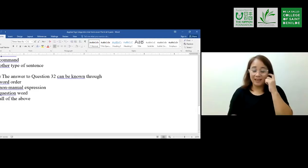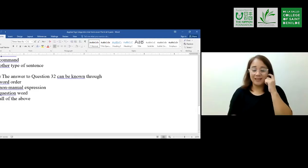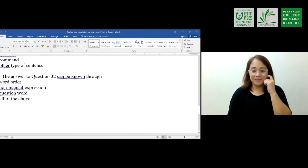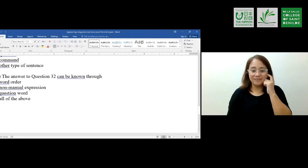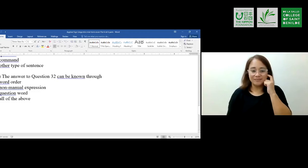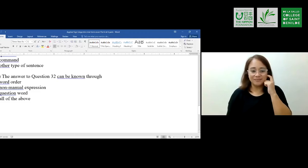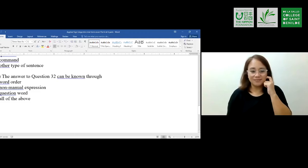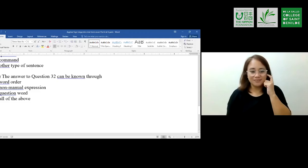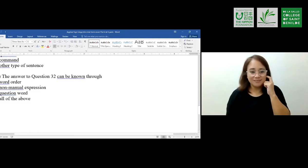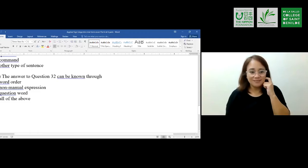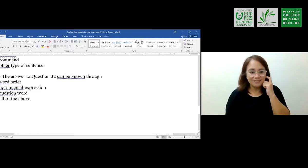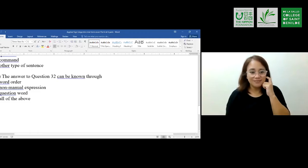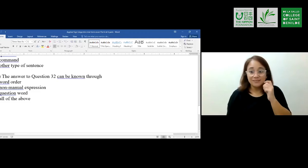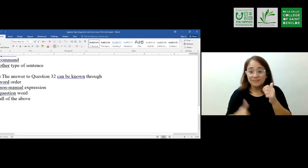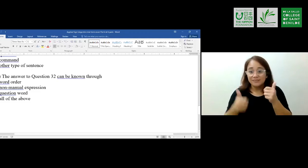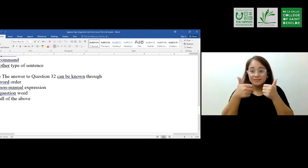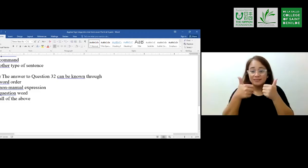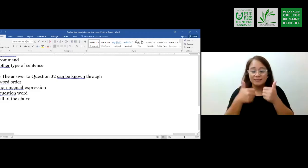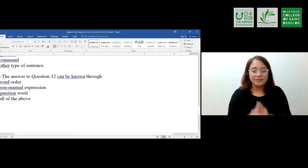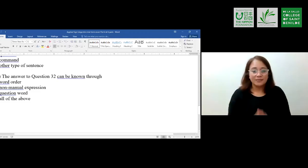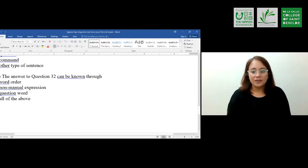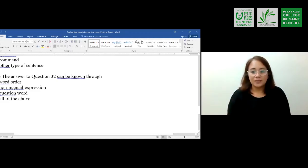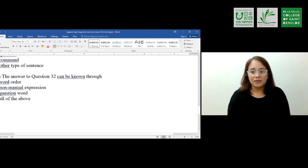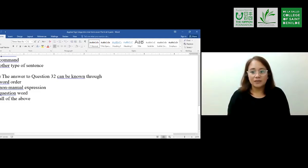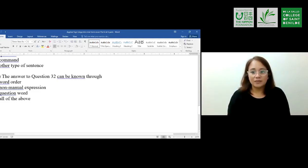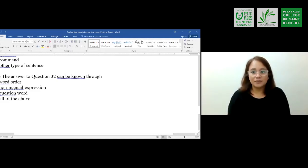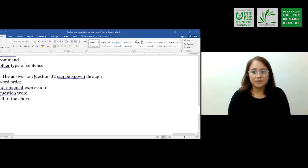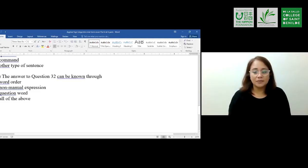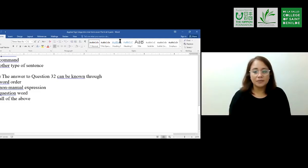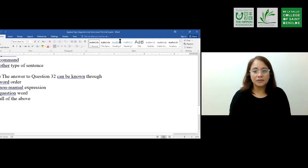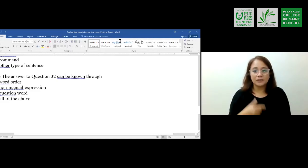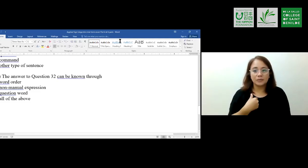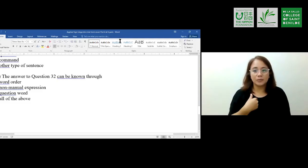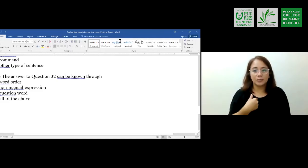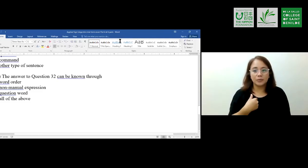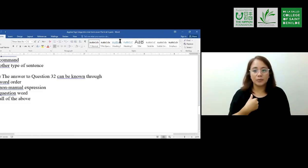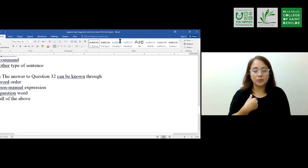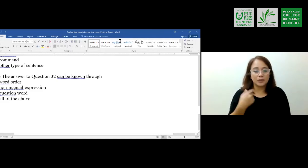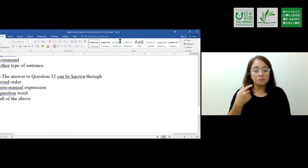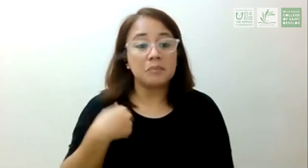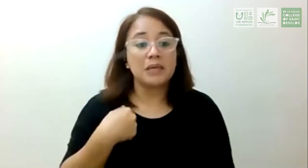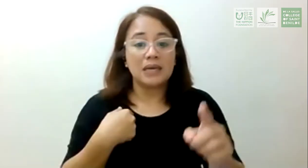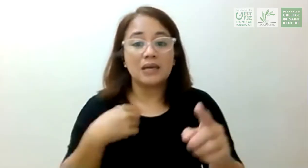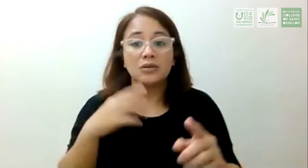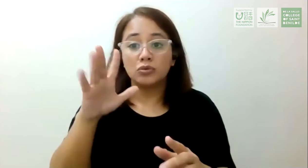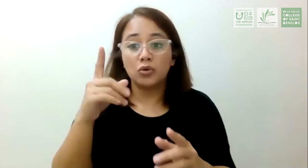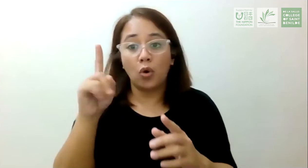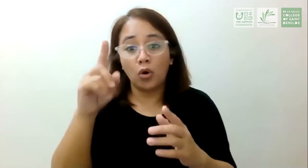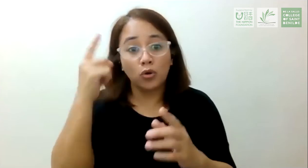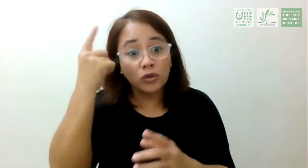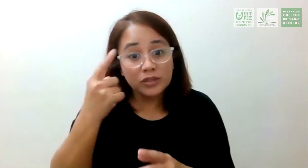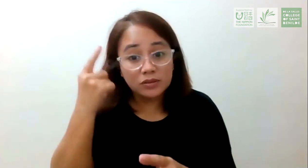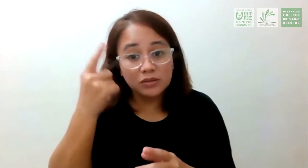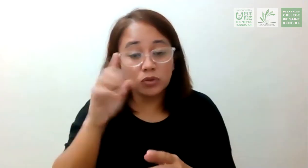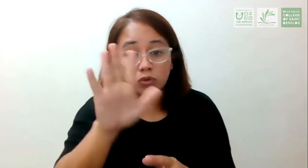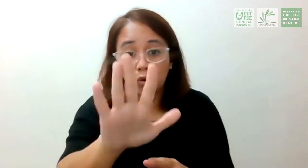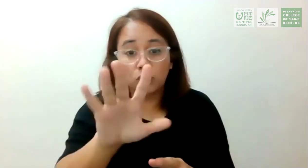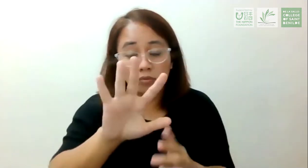Okay. All right, so I will take into consideration your comments, and after I take a look